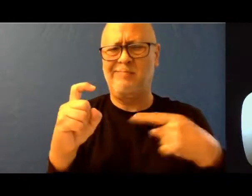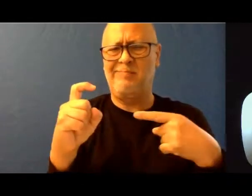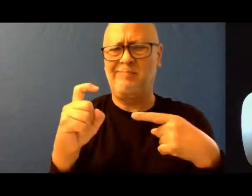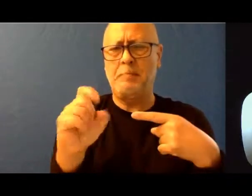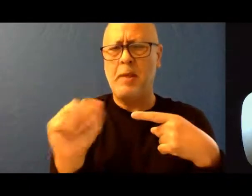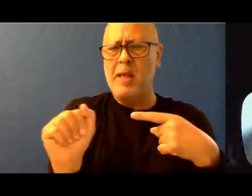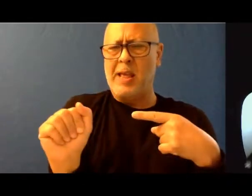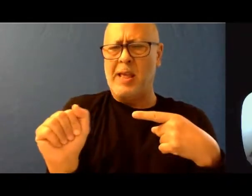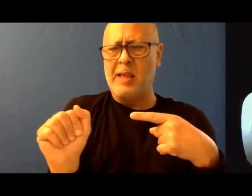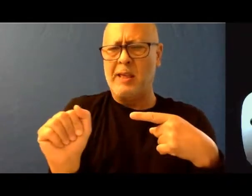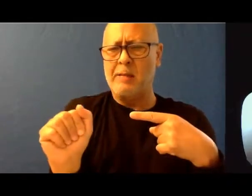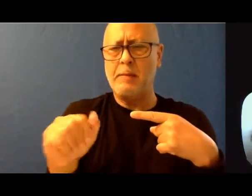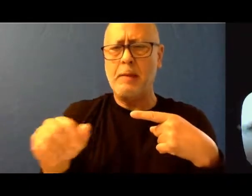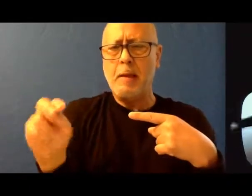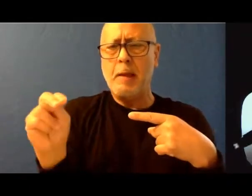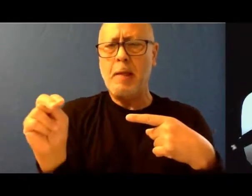A, N.